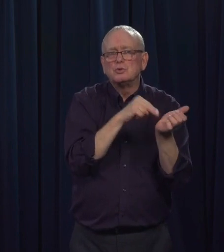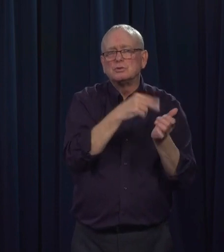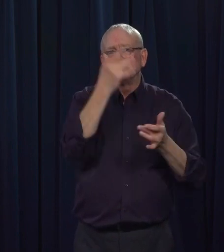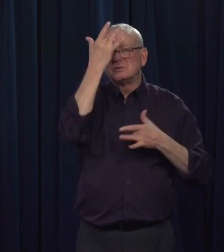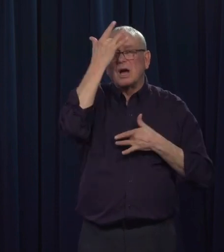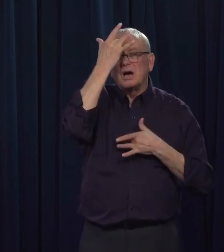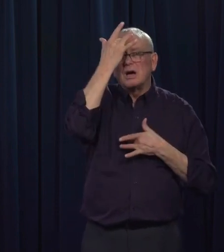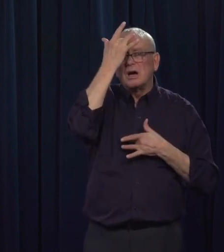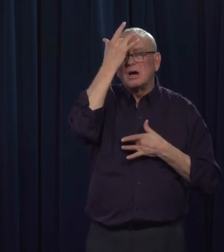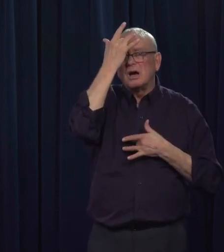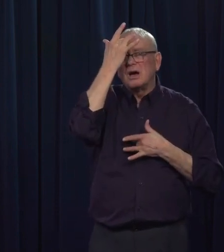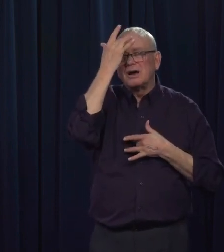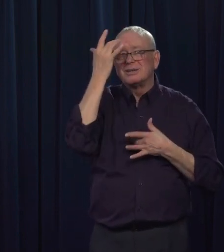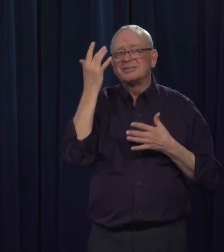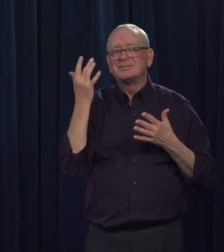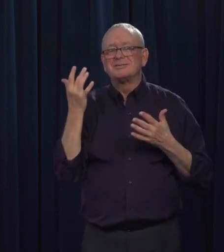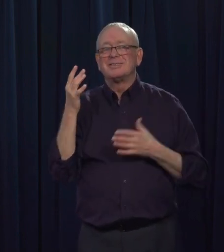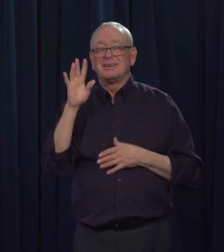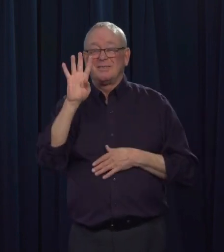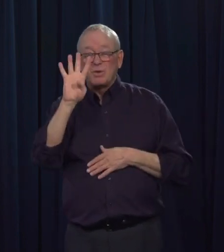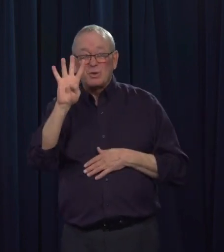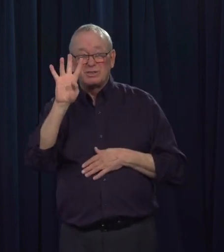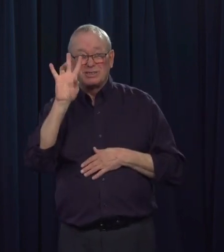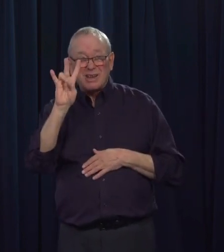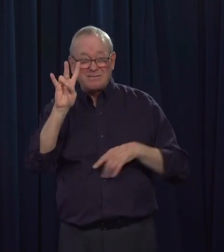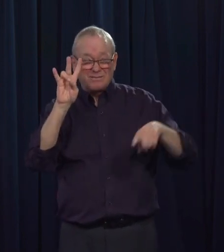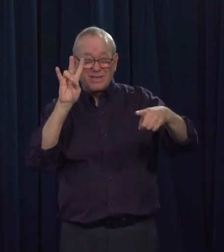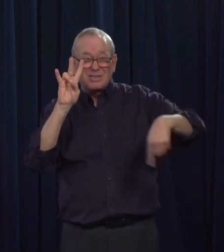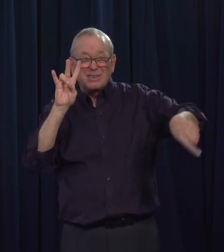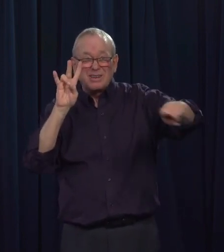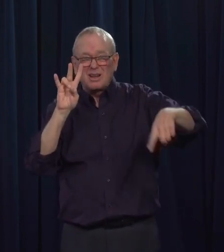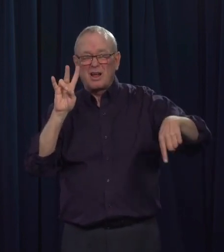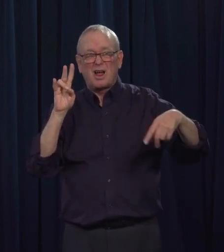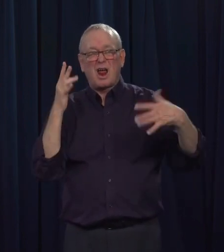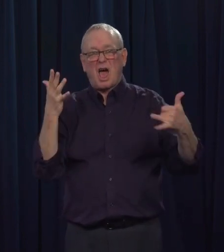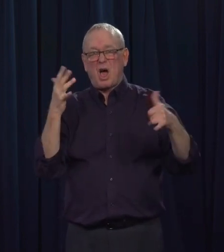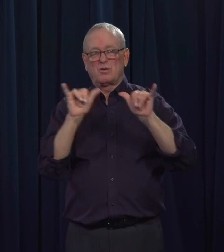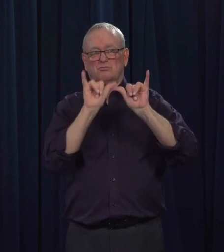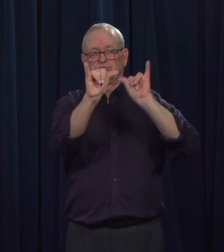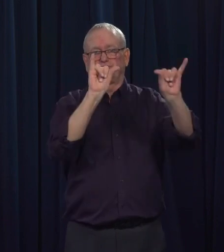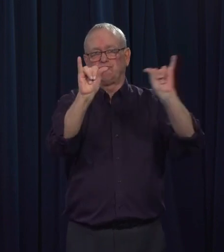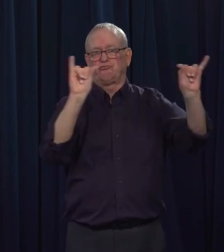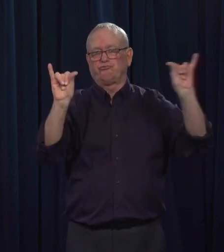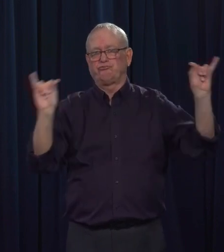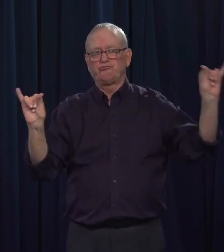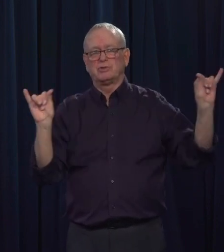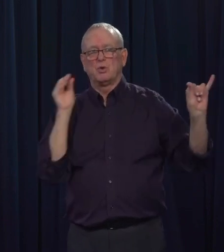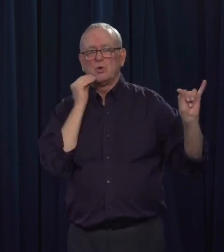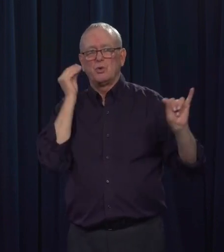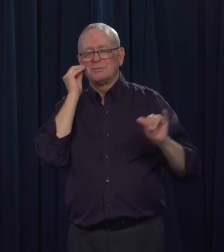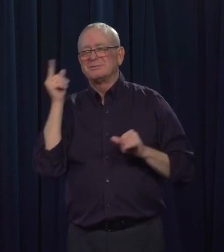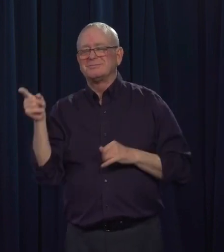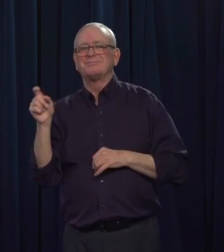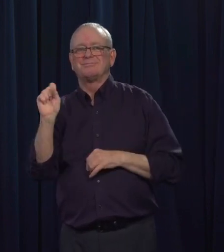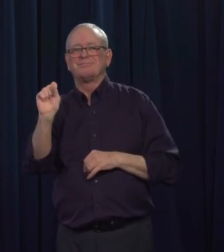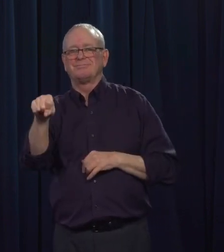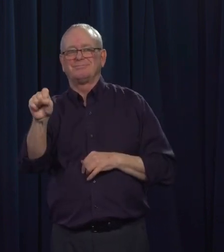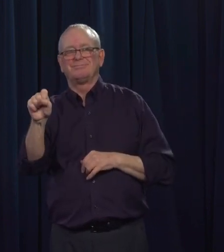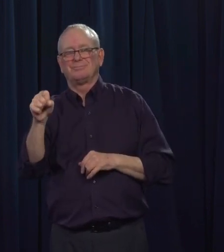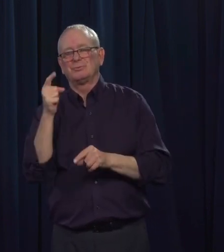so none of those individuals are at work right now, and so that I haven't heard that that's been